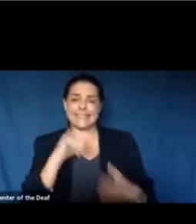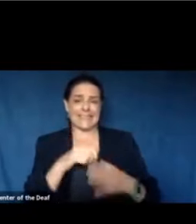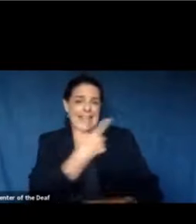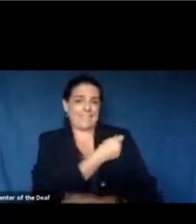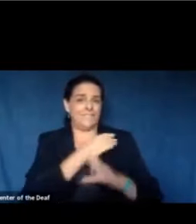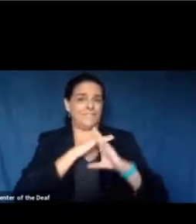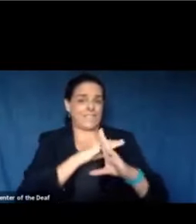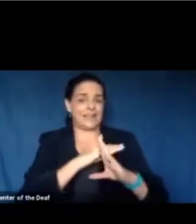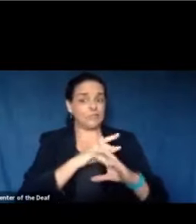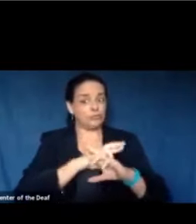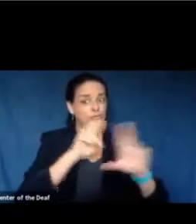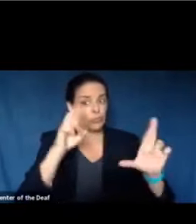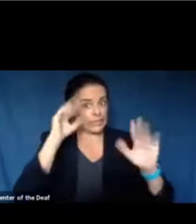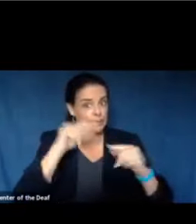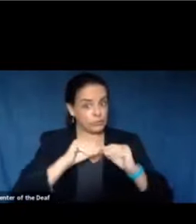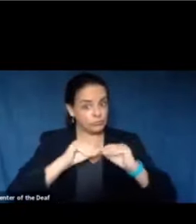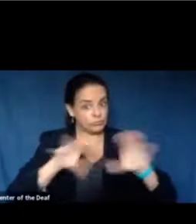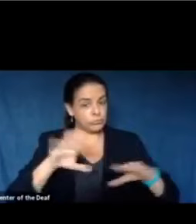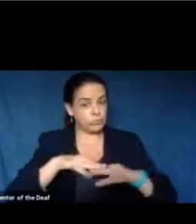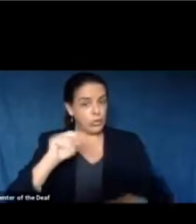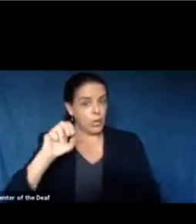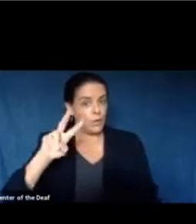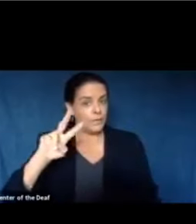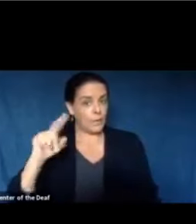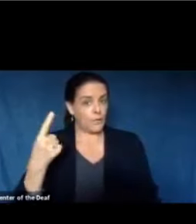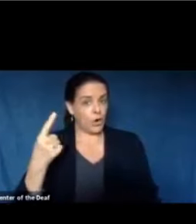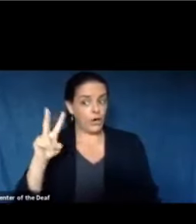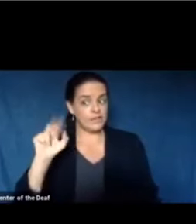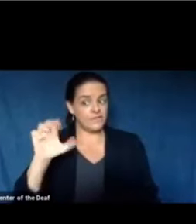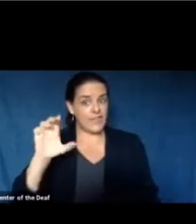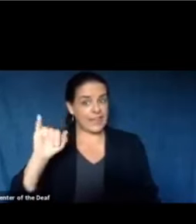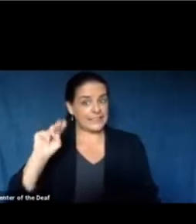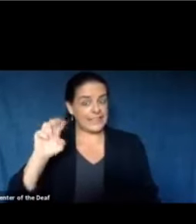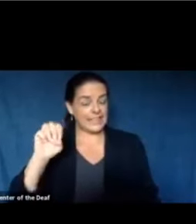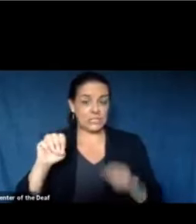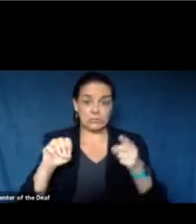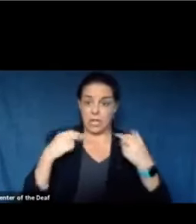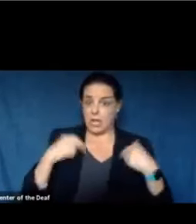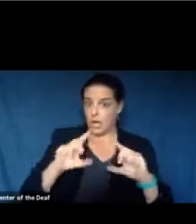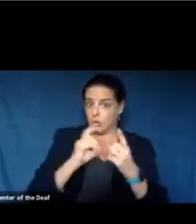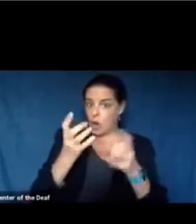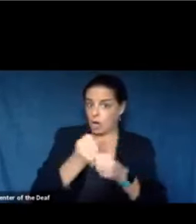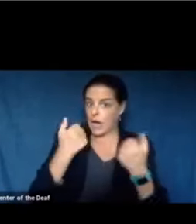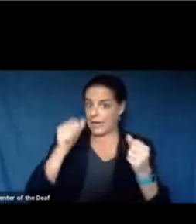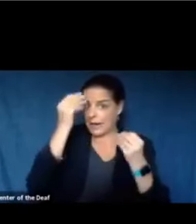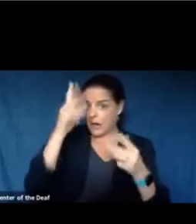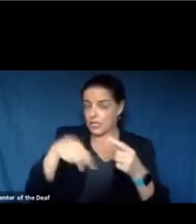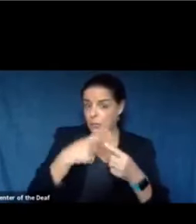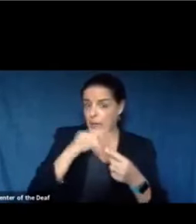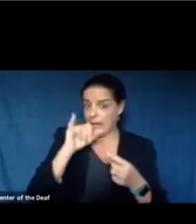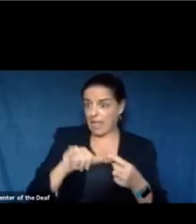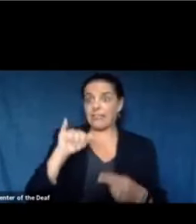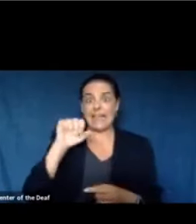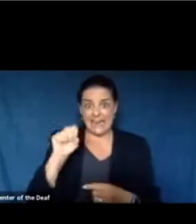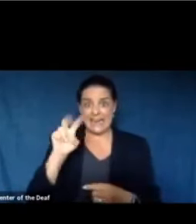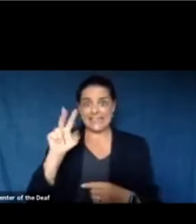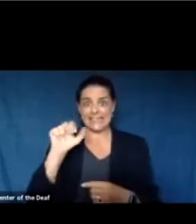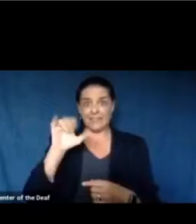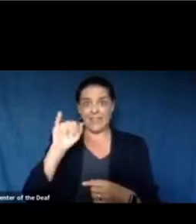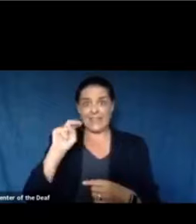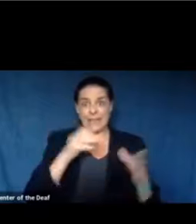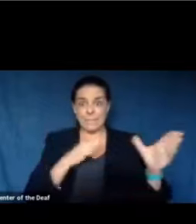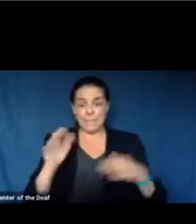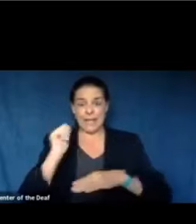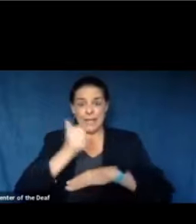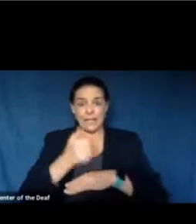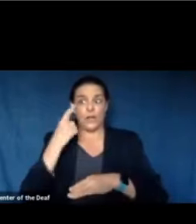for distribution on November 1st. Has the health department received any communication about this? Is there a vaccine plan in place for making a